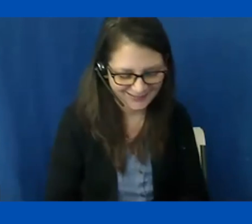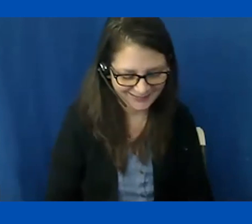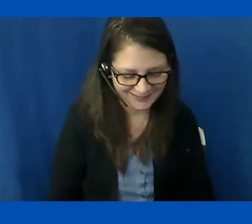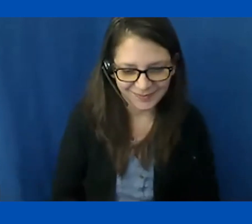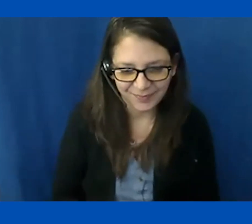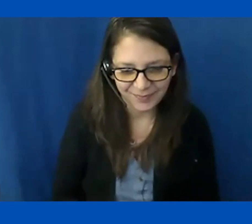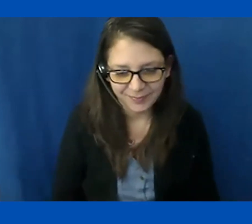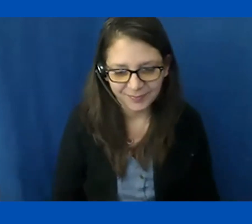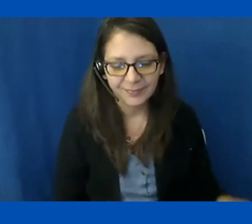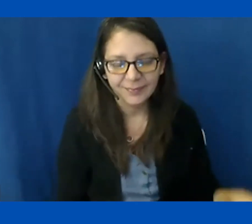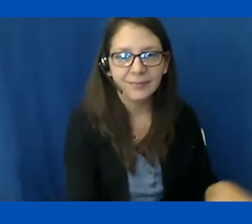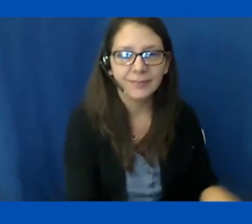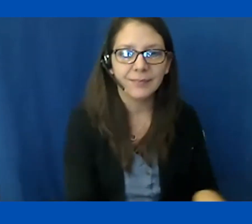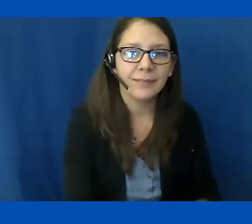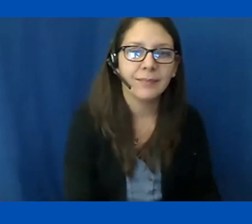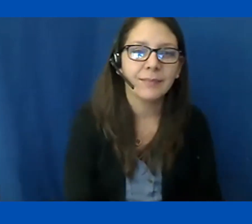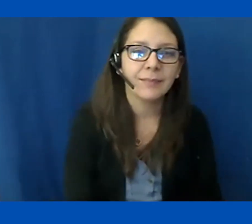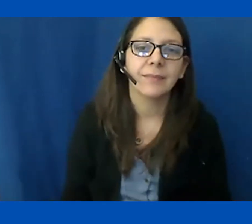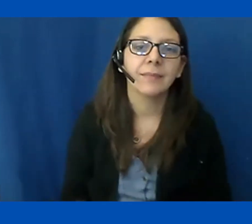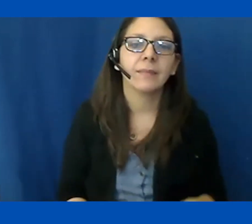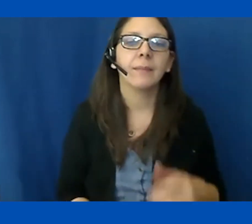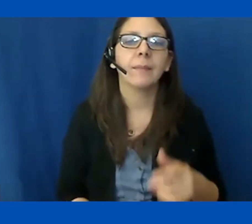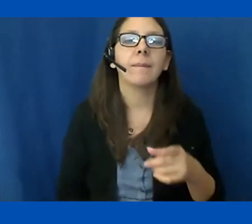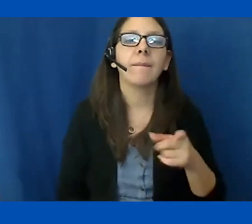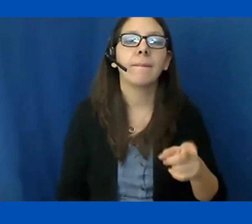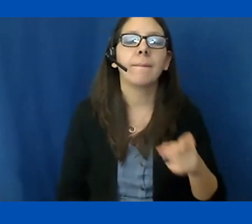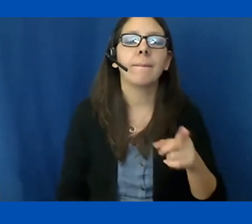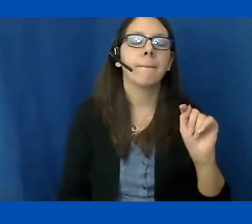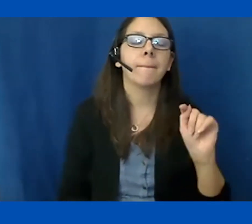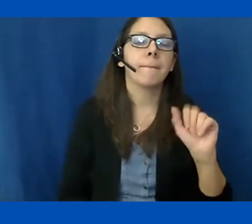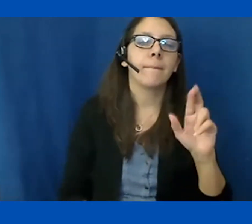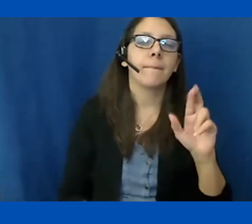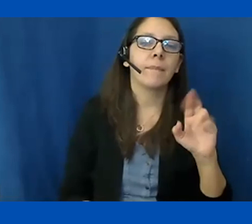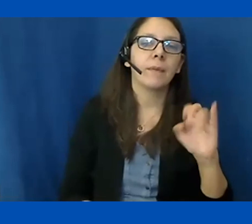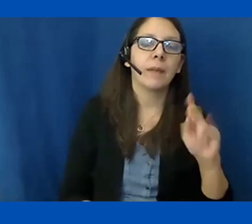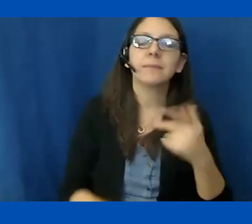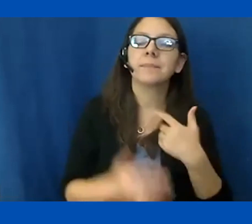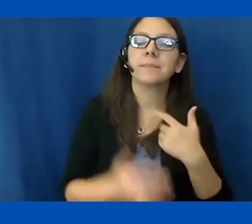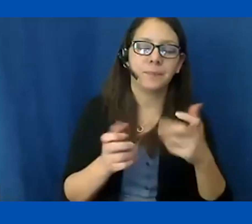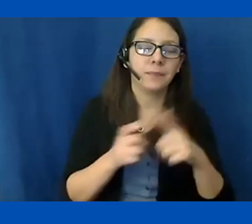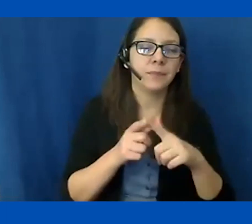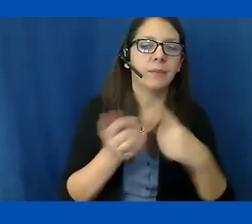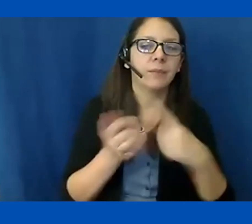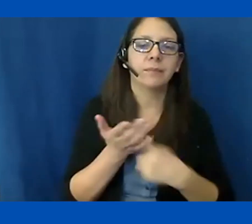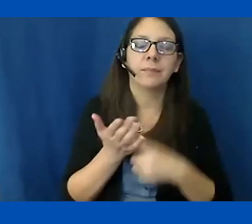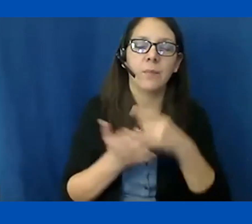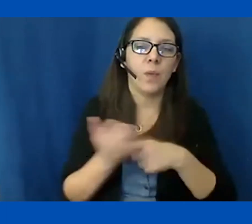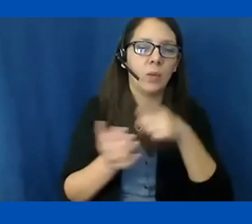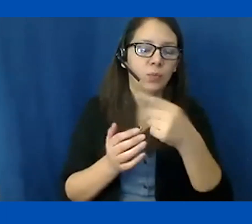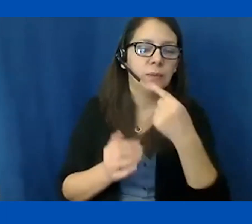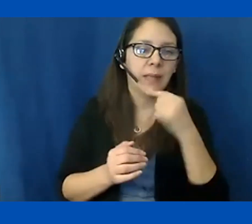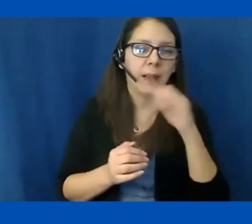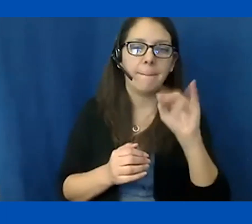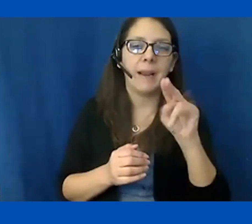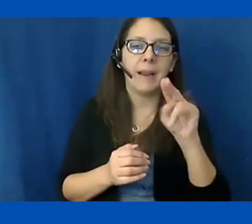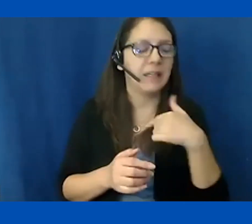Reed. I want to work off what you said a lot, Manny, because I completely agree with everything that you said. And